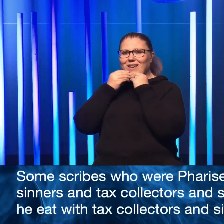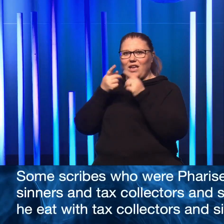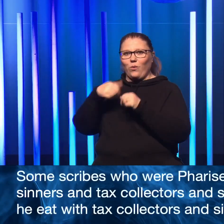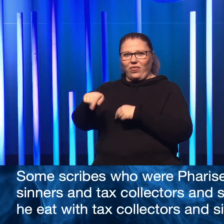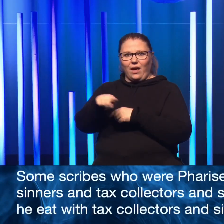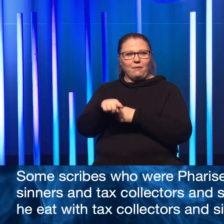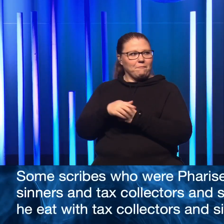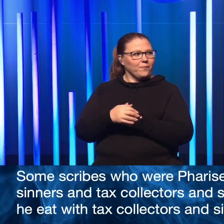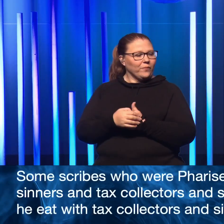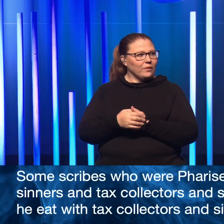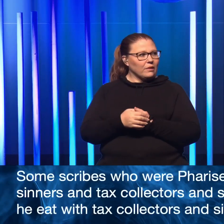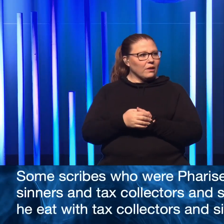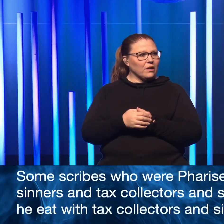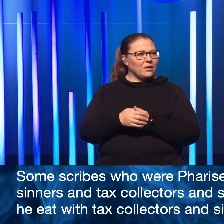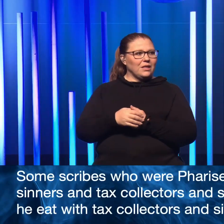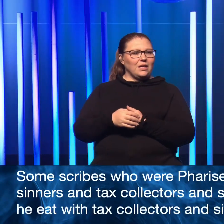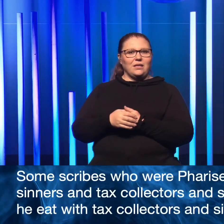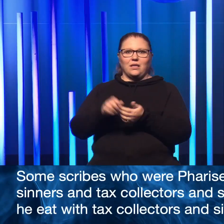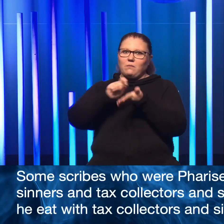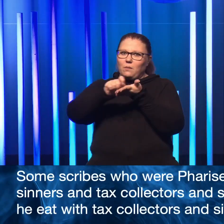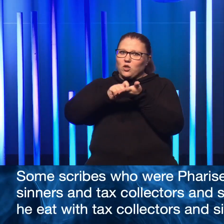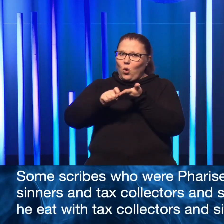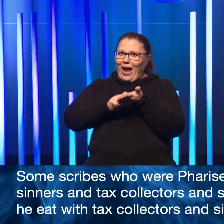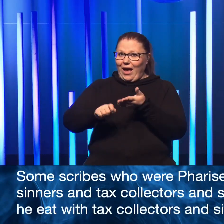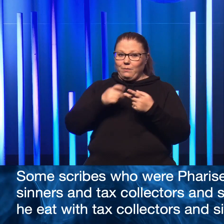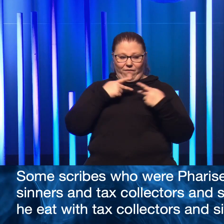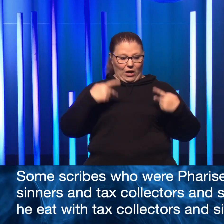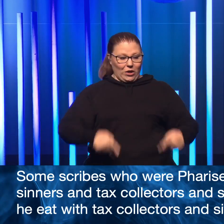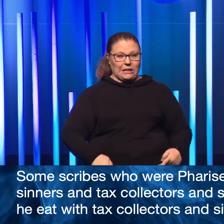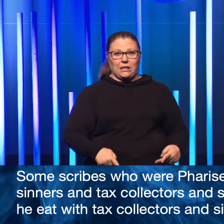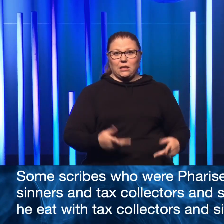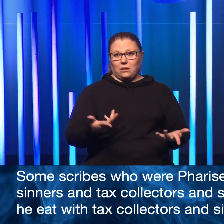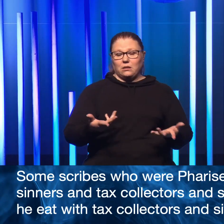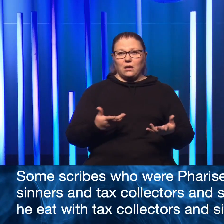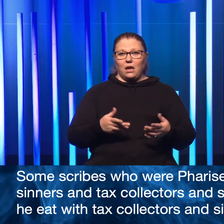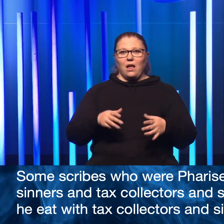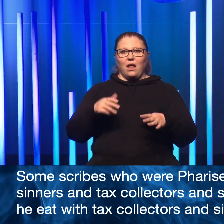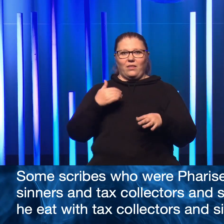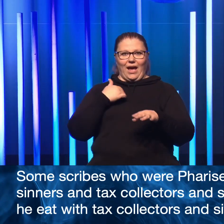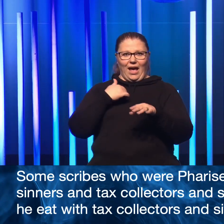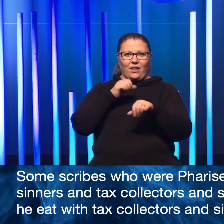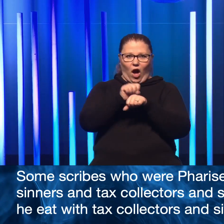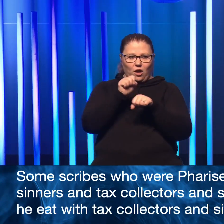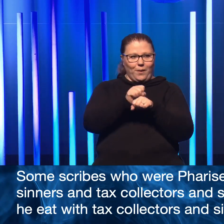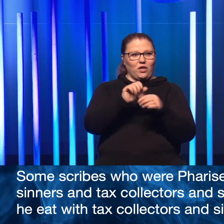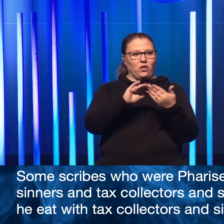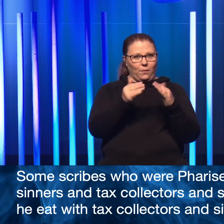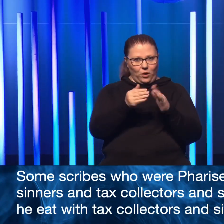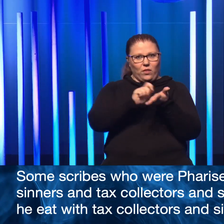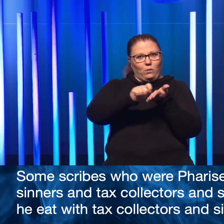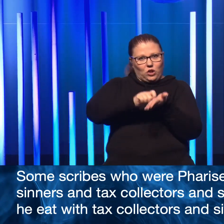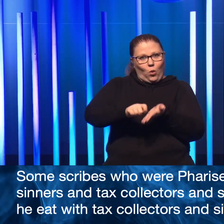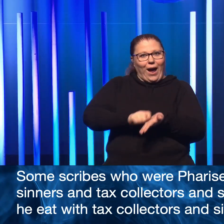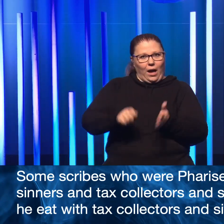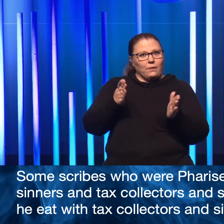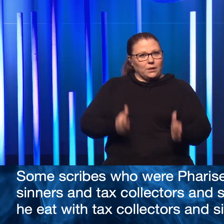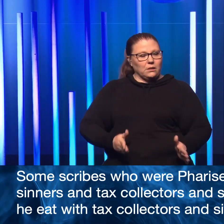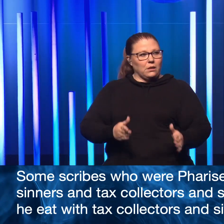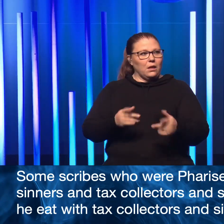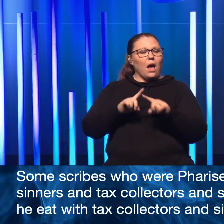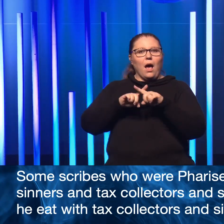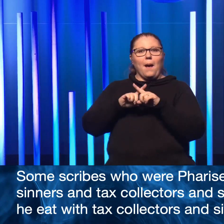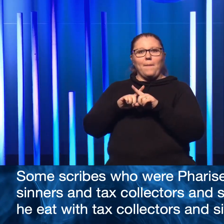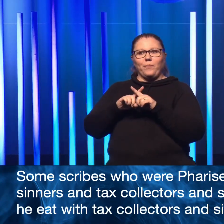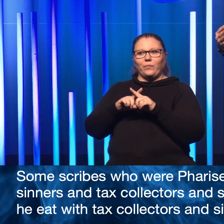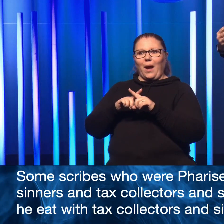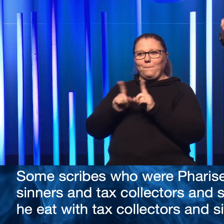some scribes who were Pharisees, right? So what were they? They had an occupation in the community. They were scribes, but they had given over to